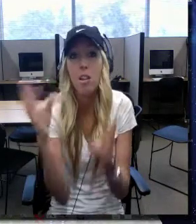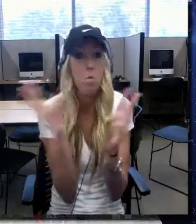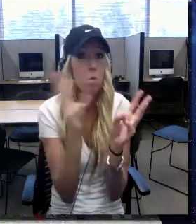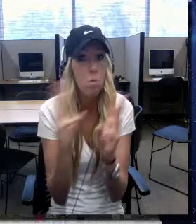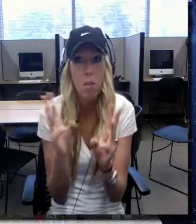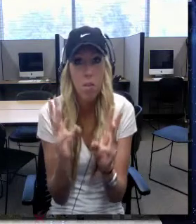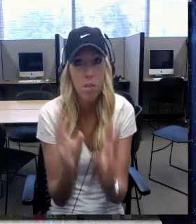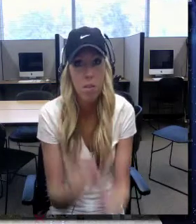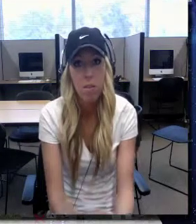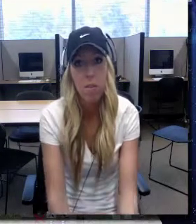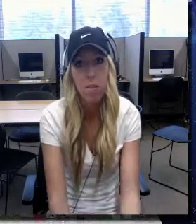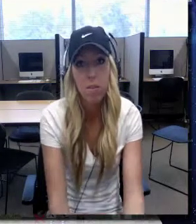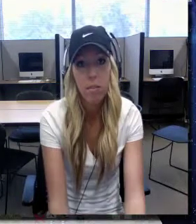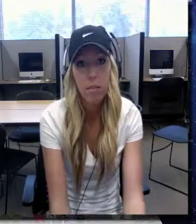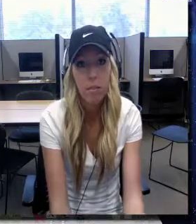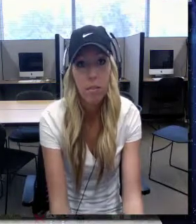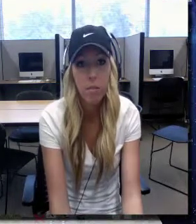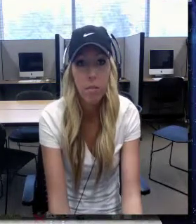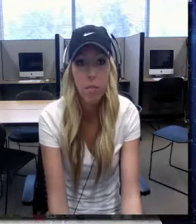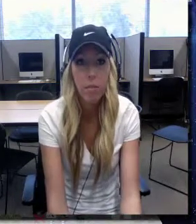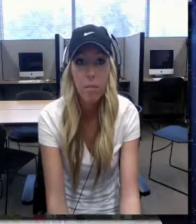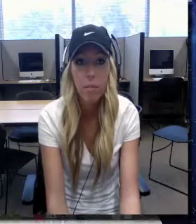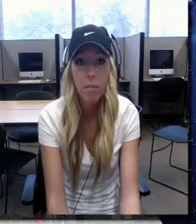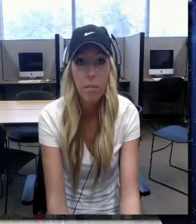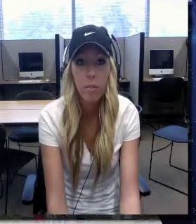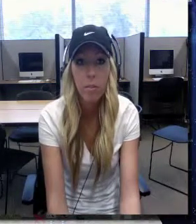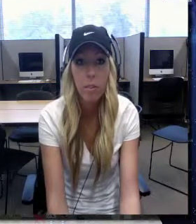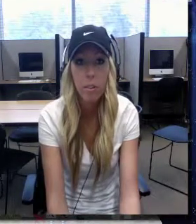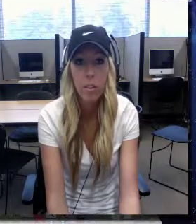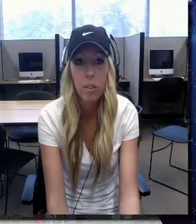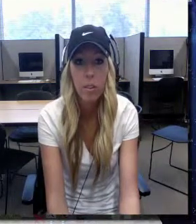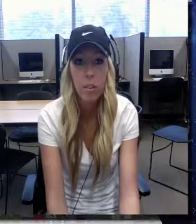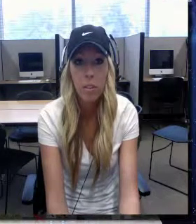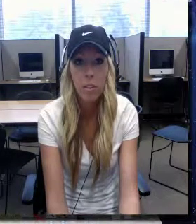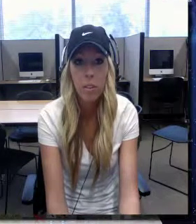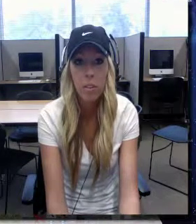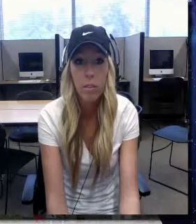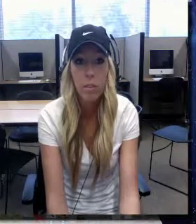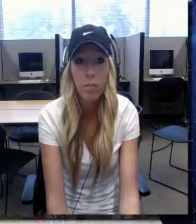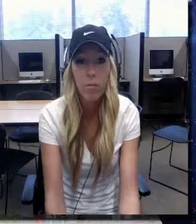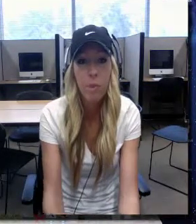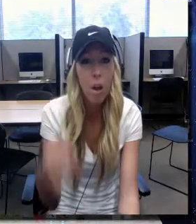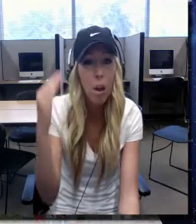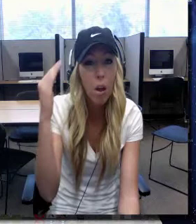Knowing that how much your boat can handle, how much wind you can handle.